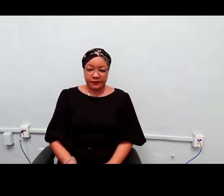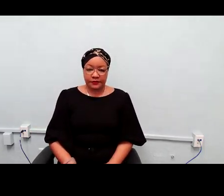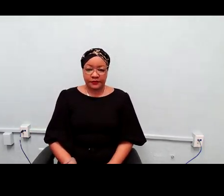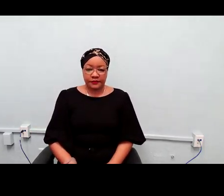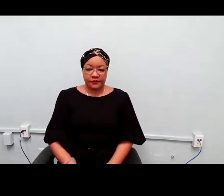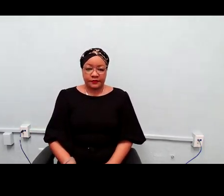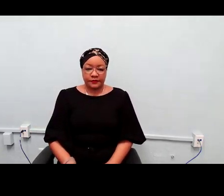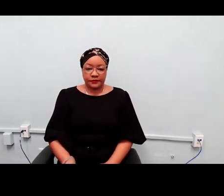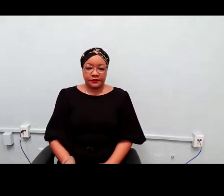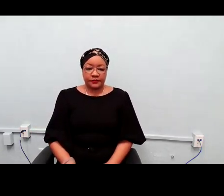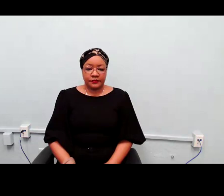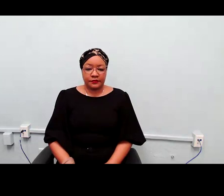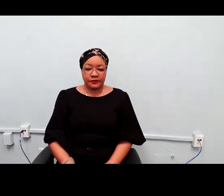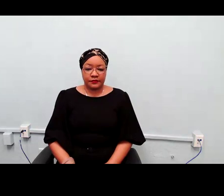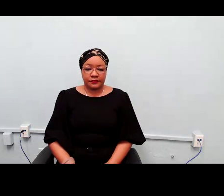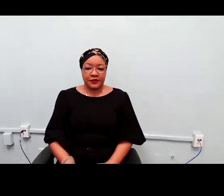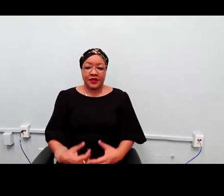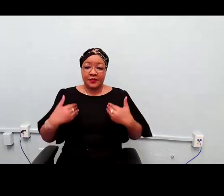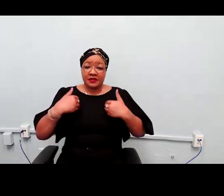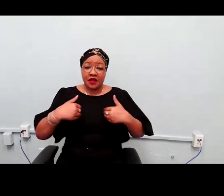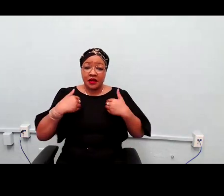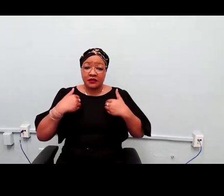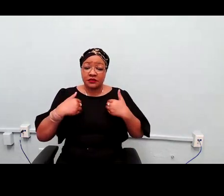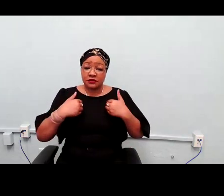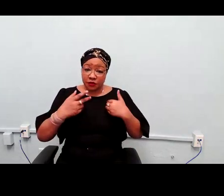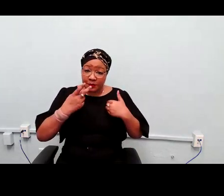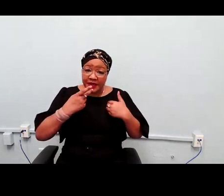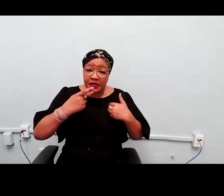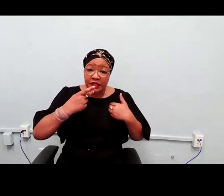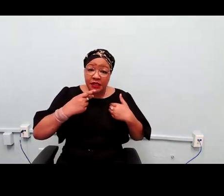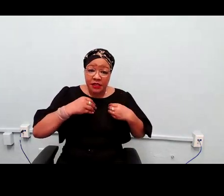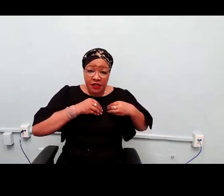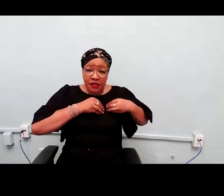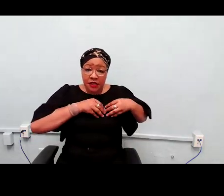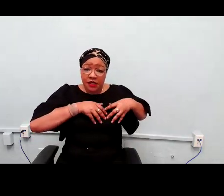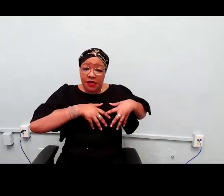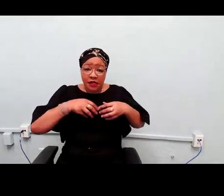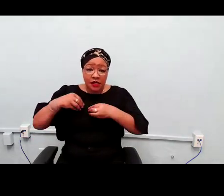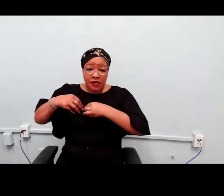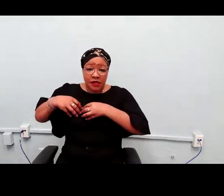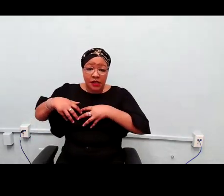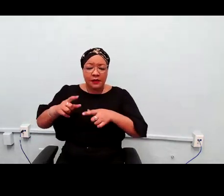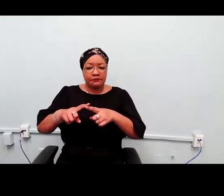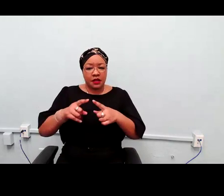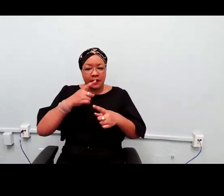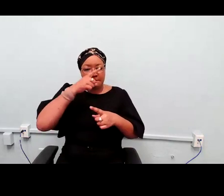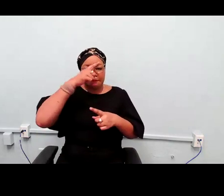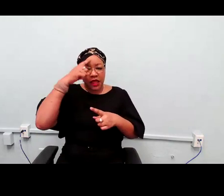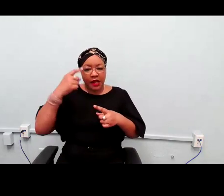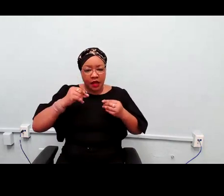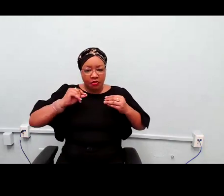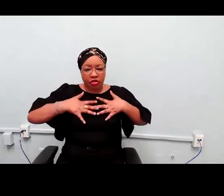Tender lungs, sweet pink branches laced with grief, sticky tar, sucking